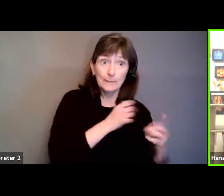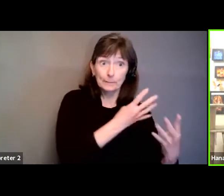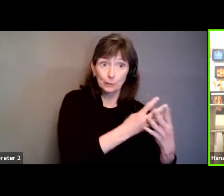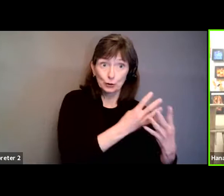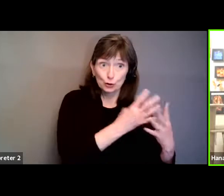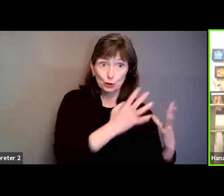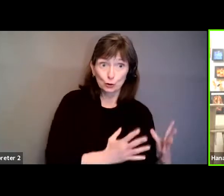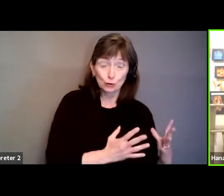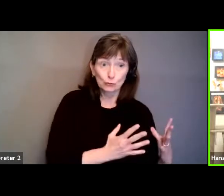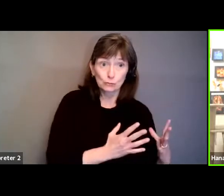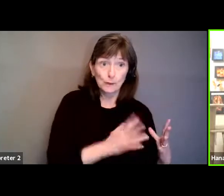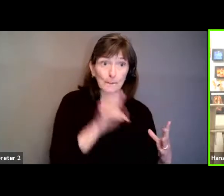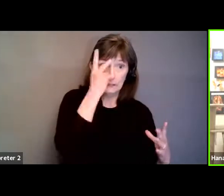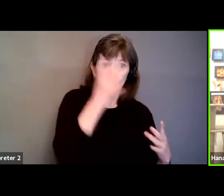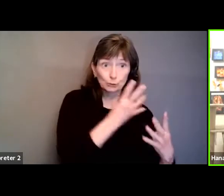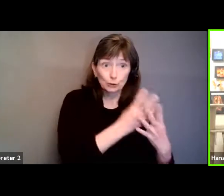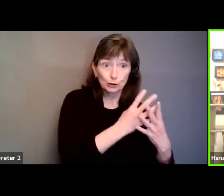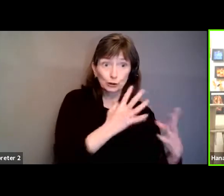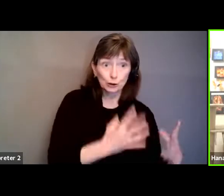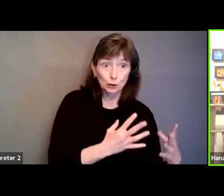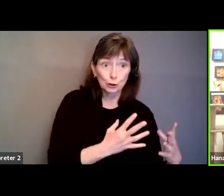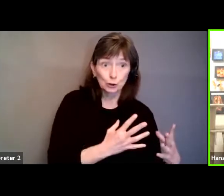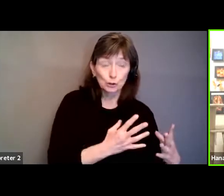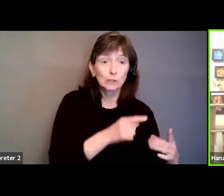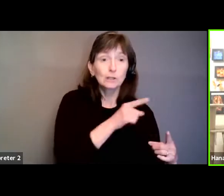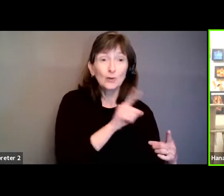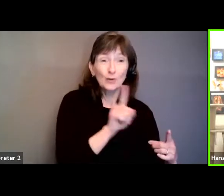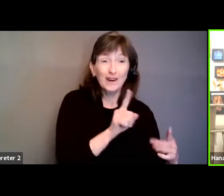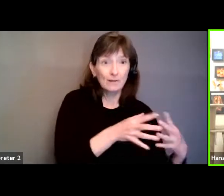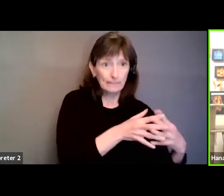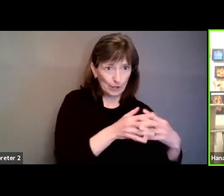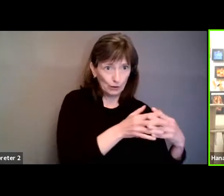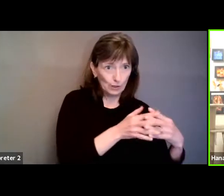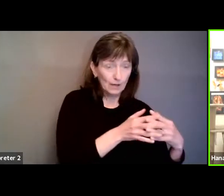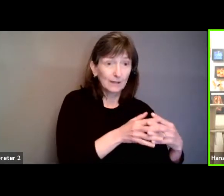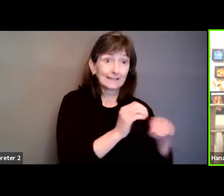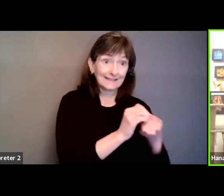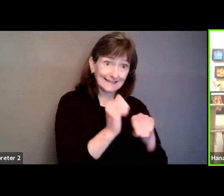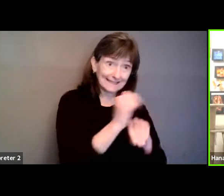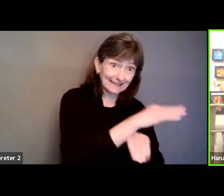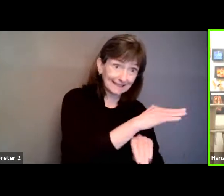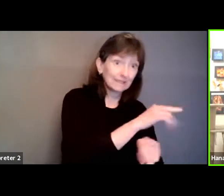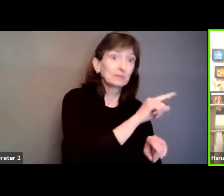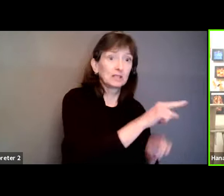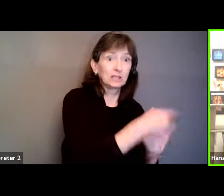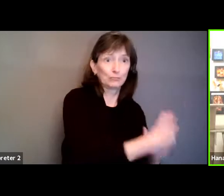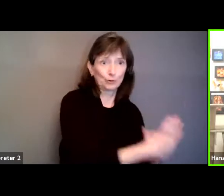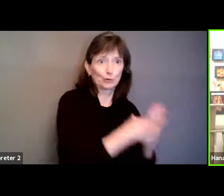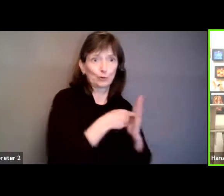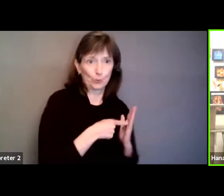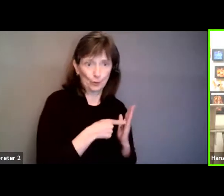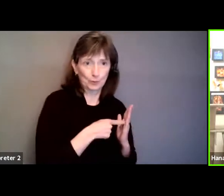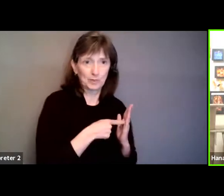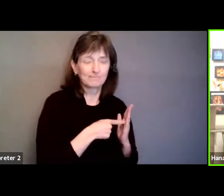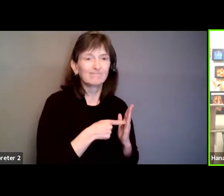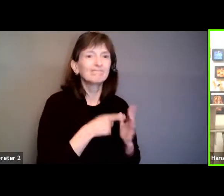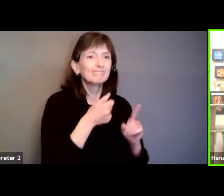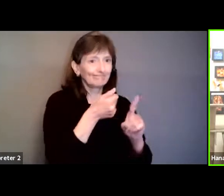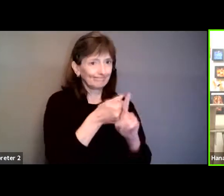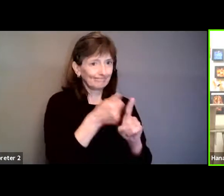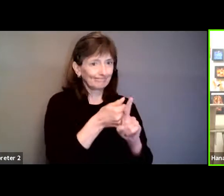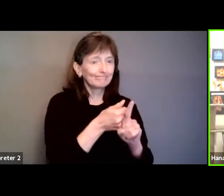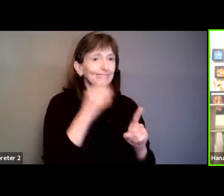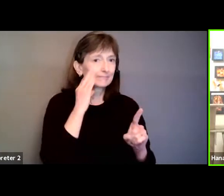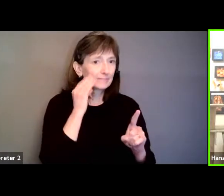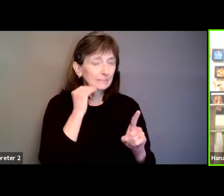in the prison system in America and who's been experiencing a lot of abuse